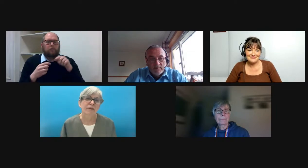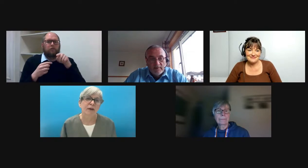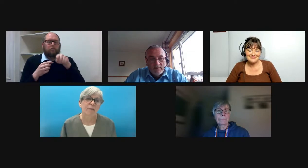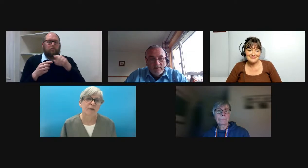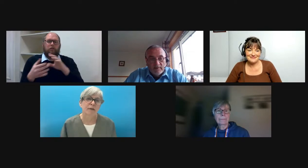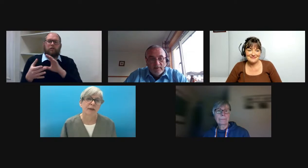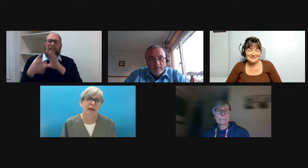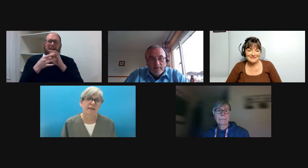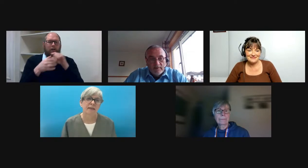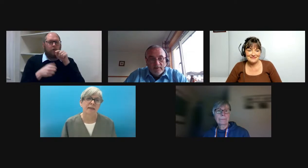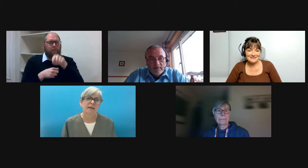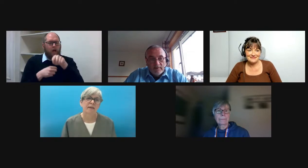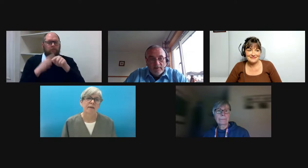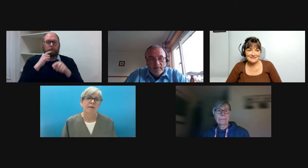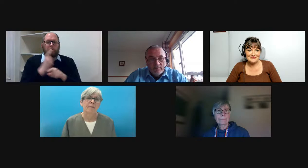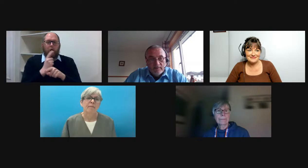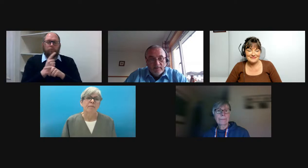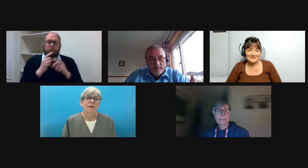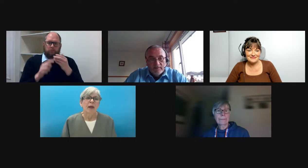Thank you very much for that.